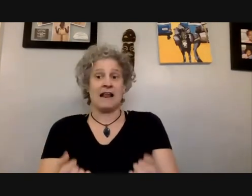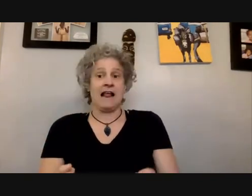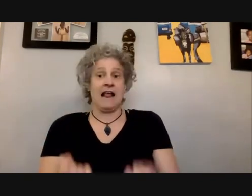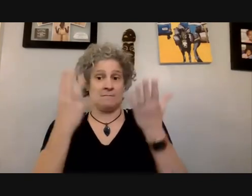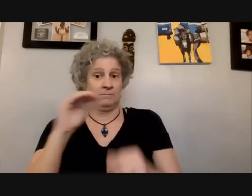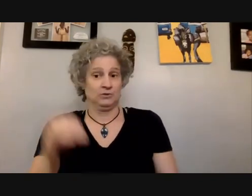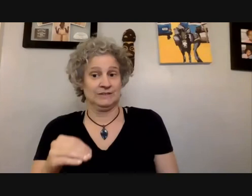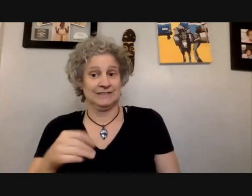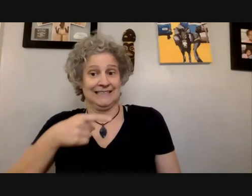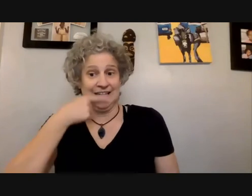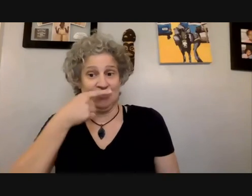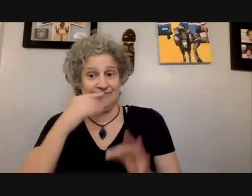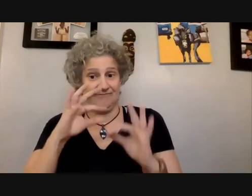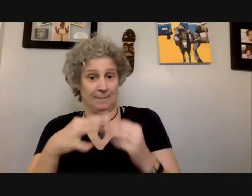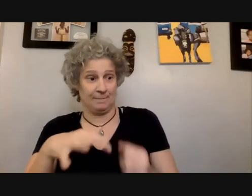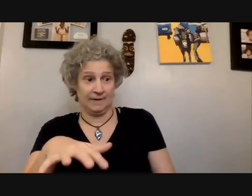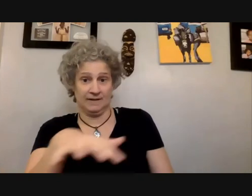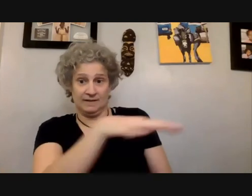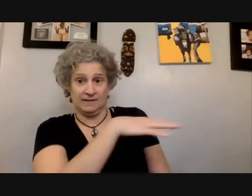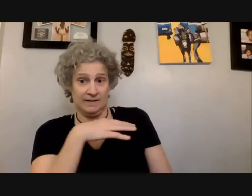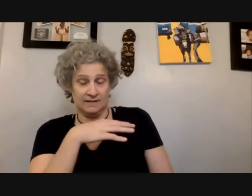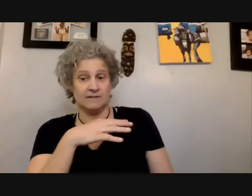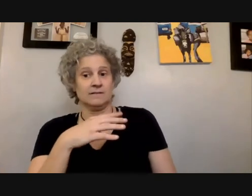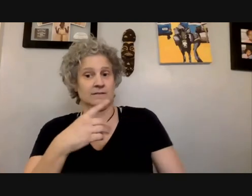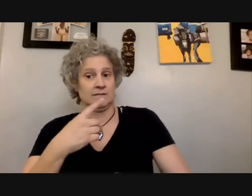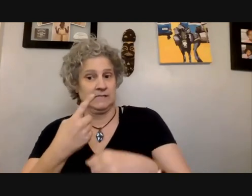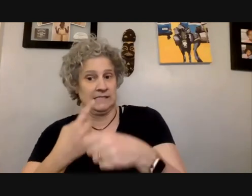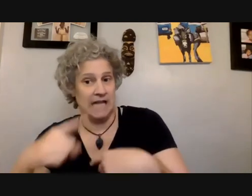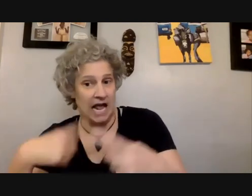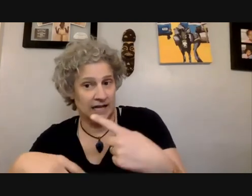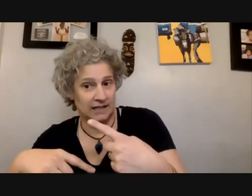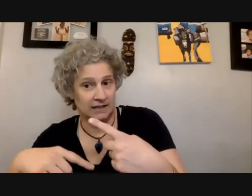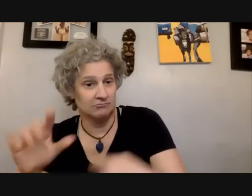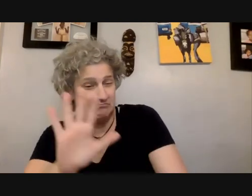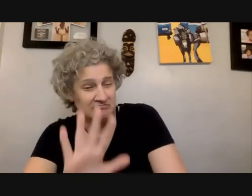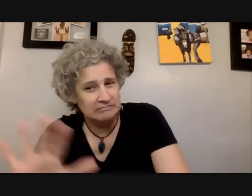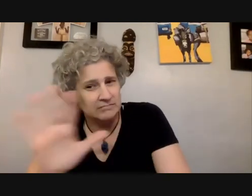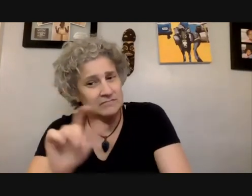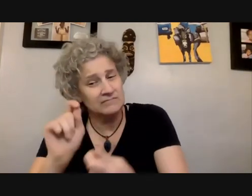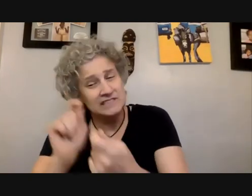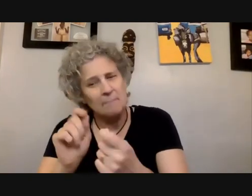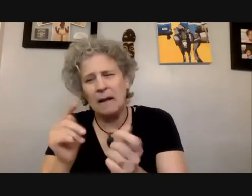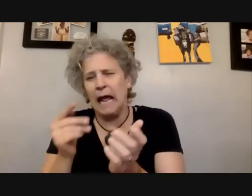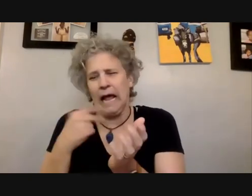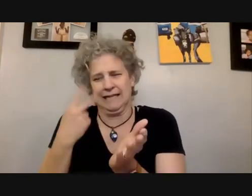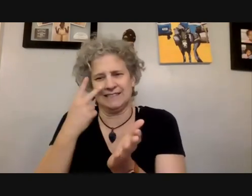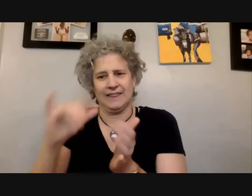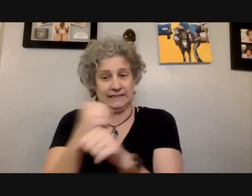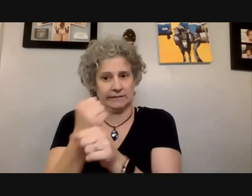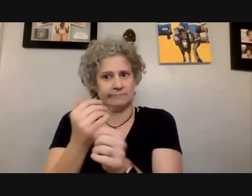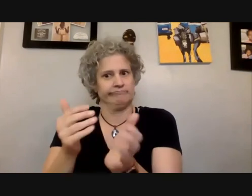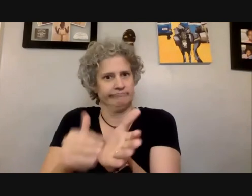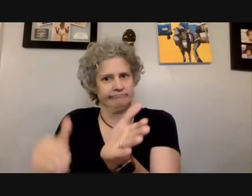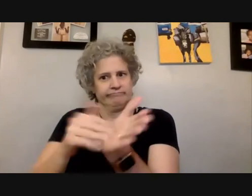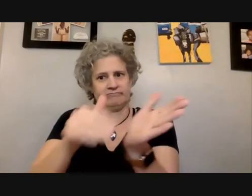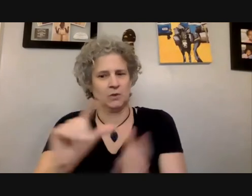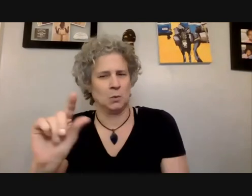at least 1 deaf parent and 1 hearing parent. So we're talking very, very small statistics of those who have access to language from